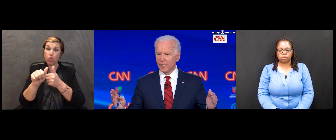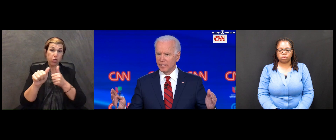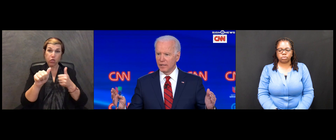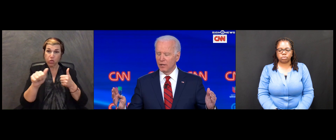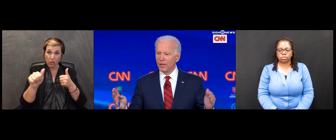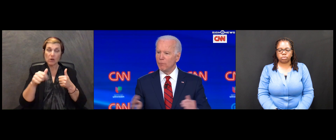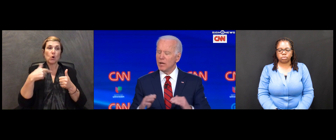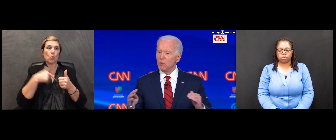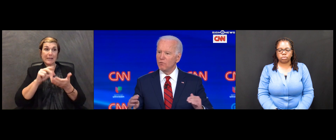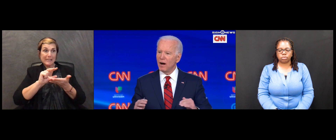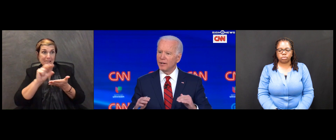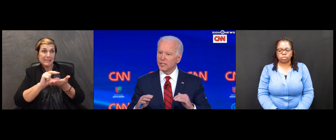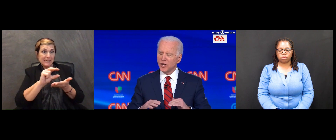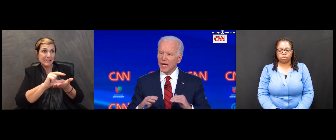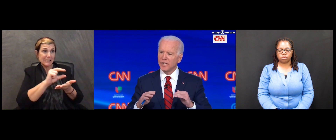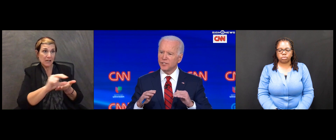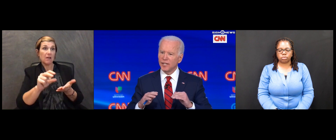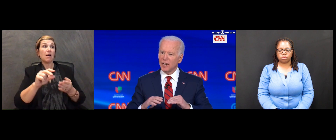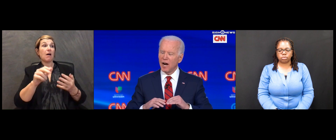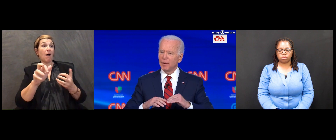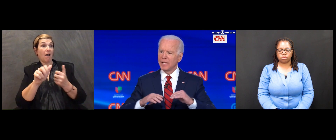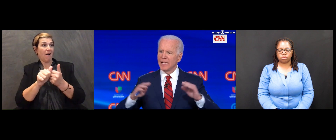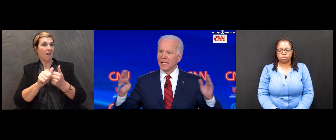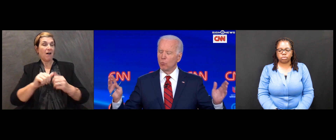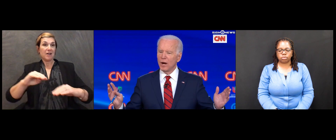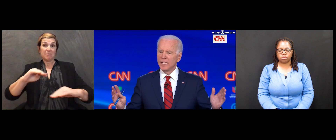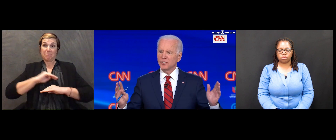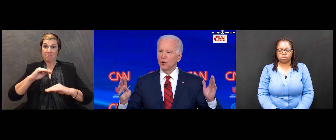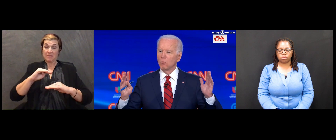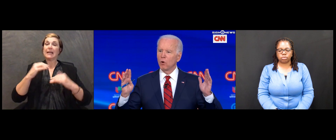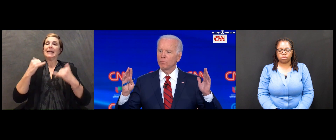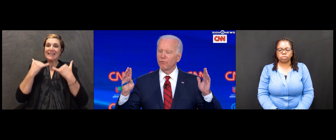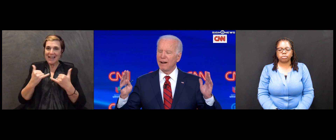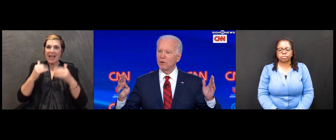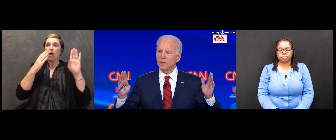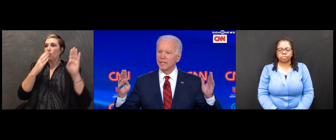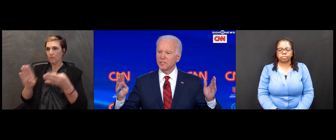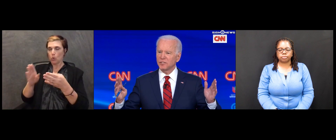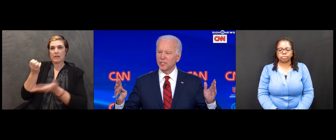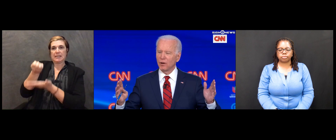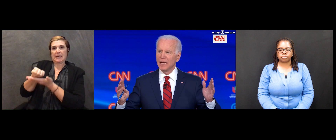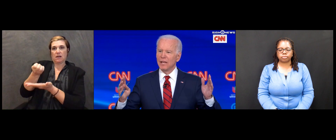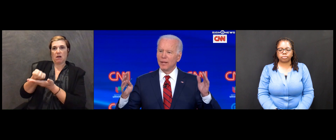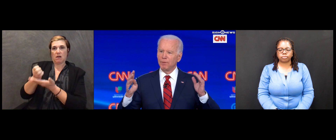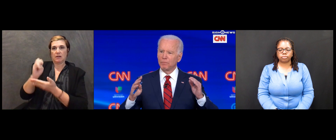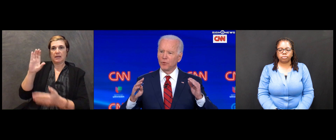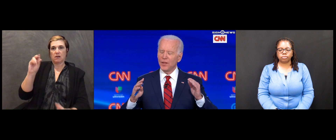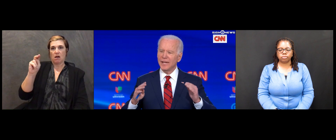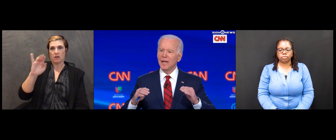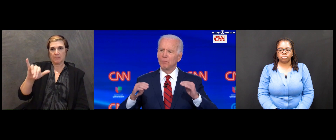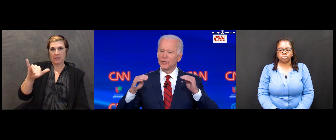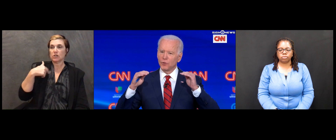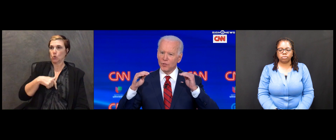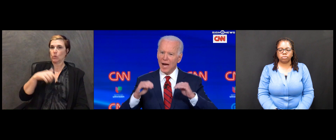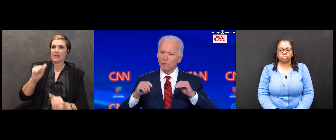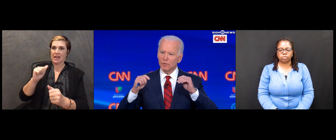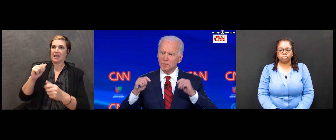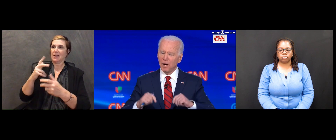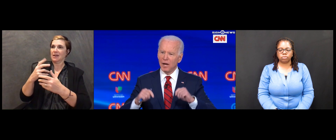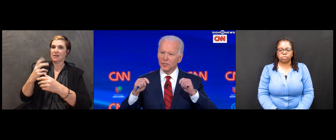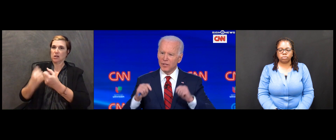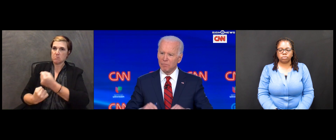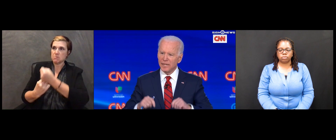move on. Then we move on to change the economy in ways that are more profoundly necessary than people think, but do